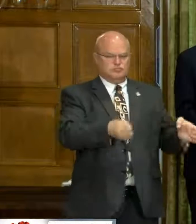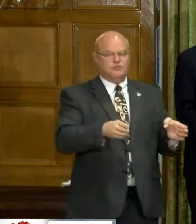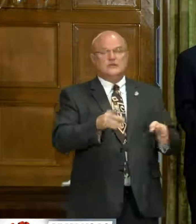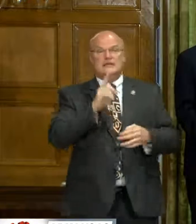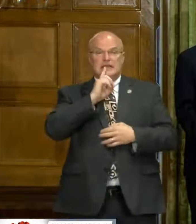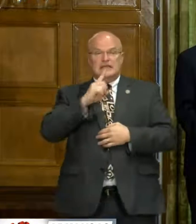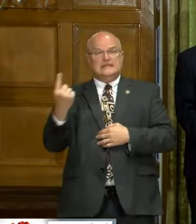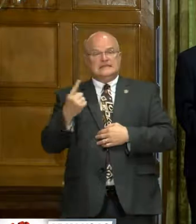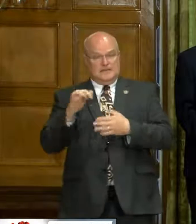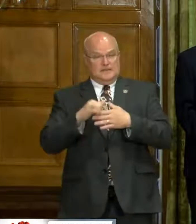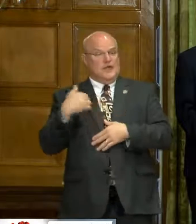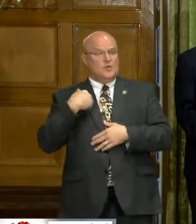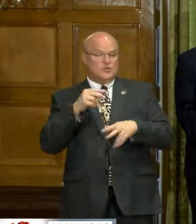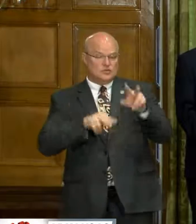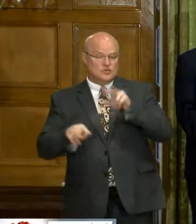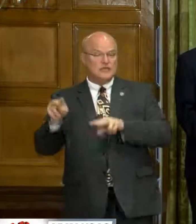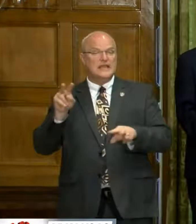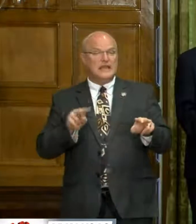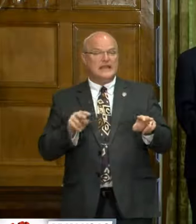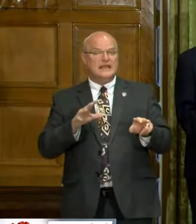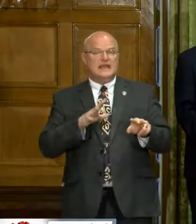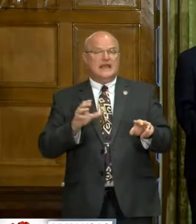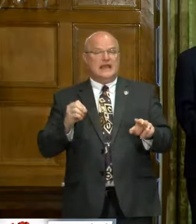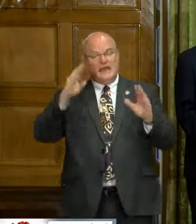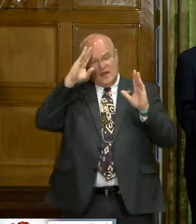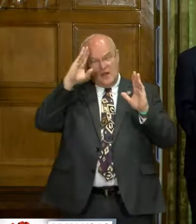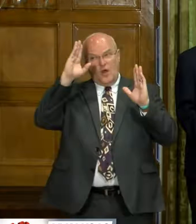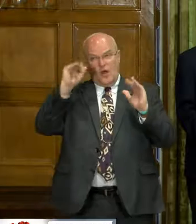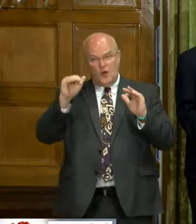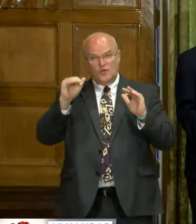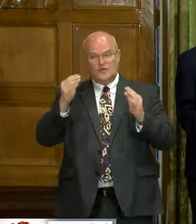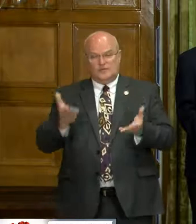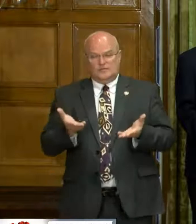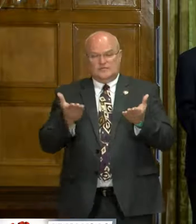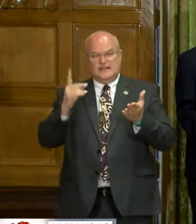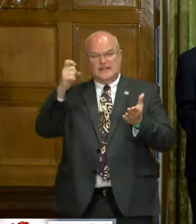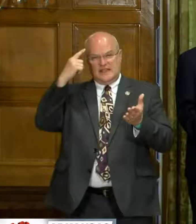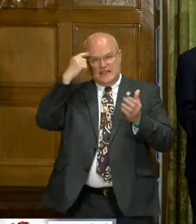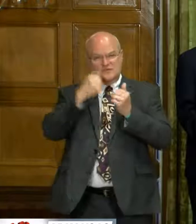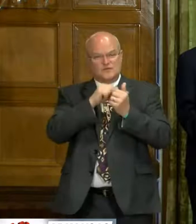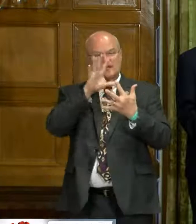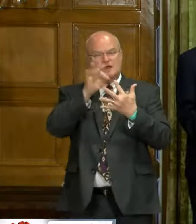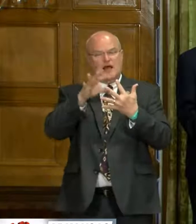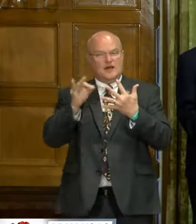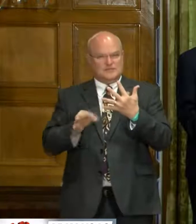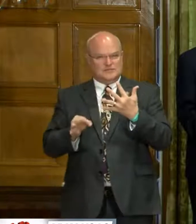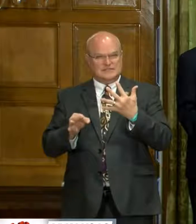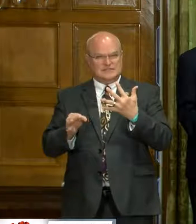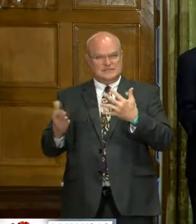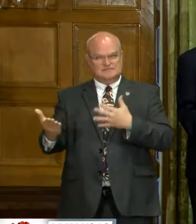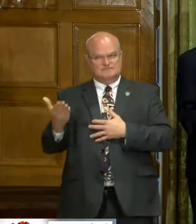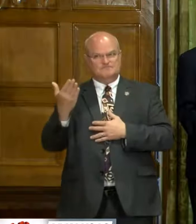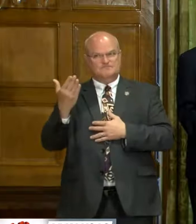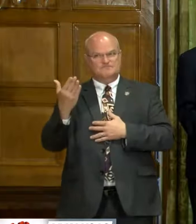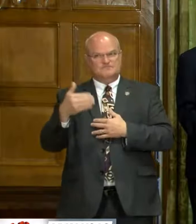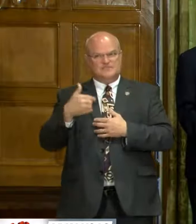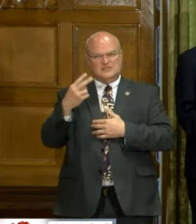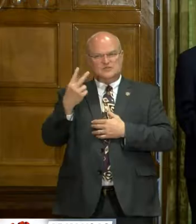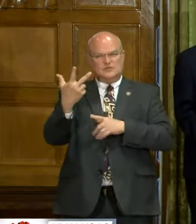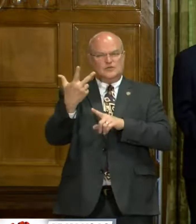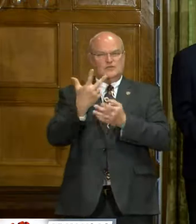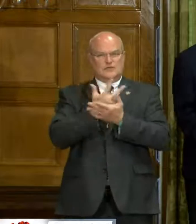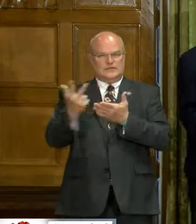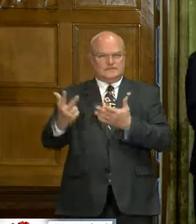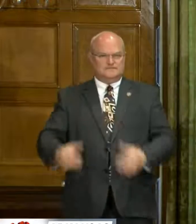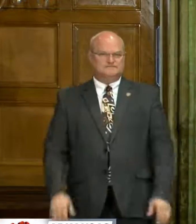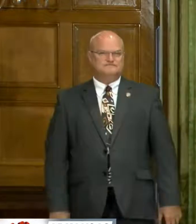So it is something that we are looking at, and hopefully we'll be presenting the governor with options coming up in the next couple of weeks.